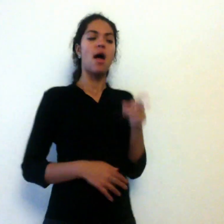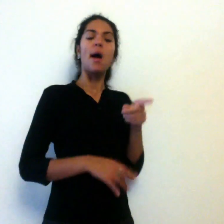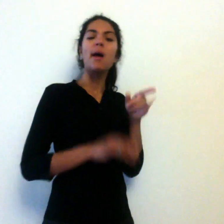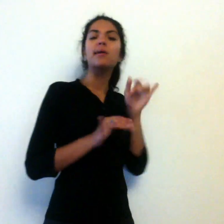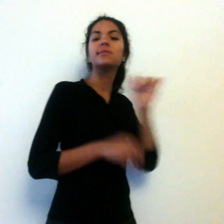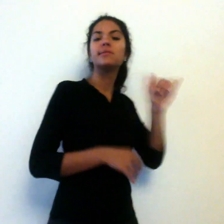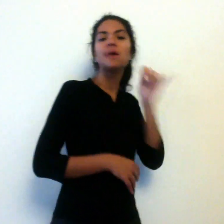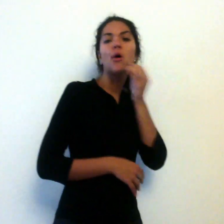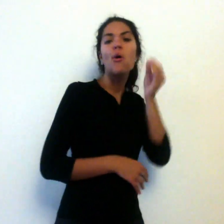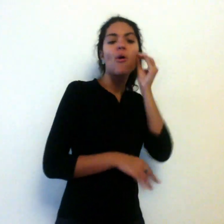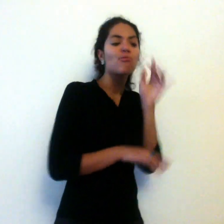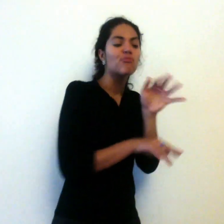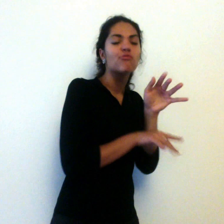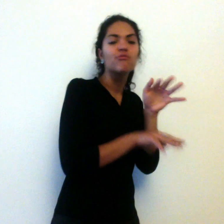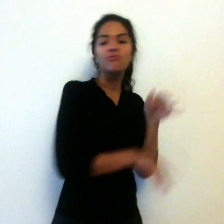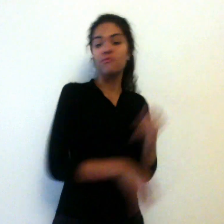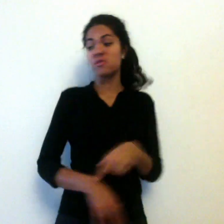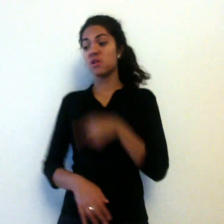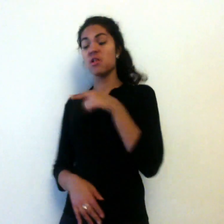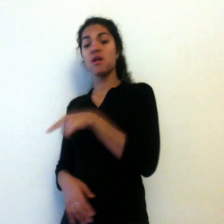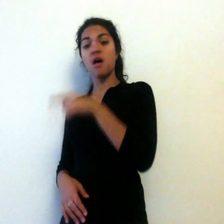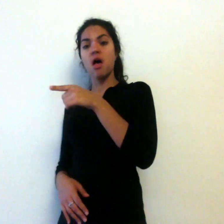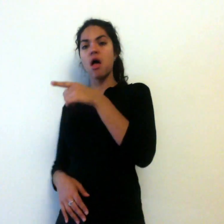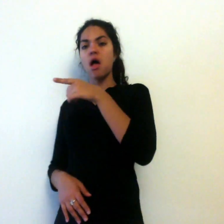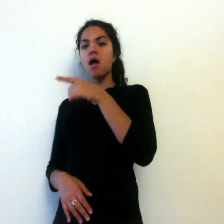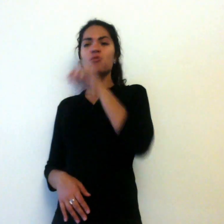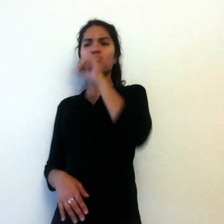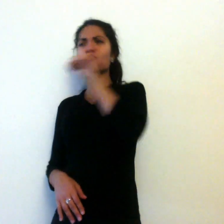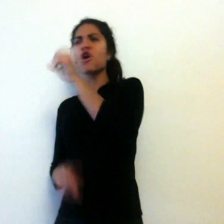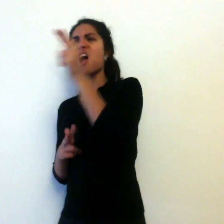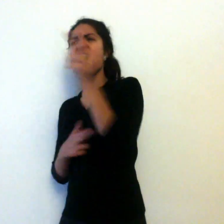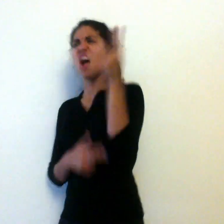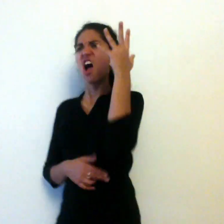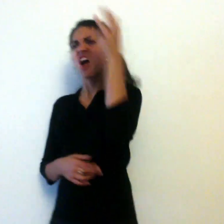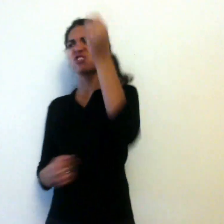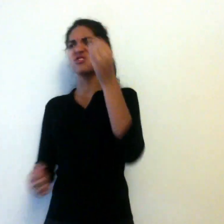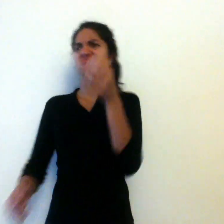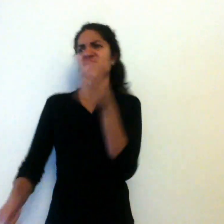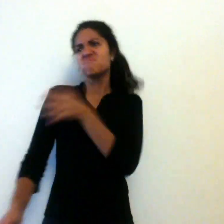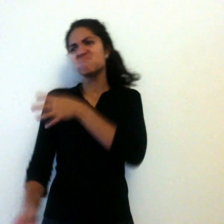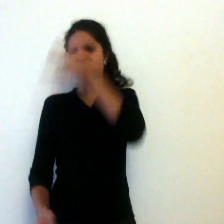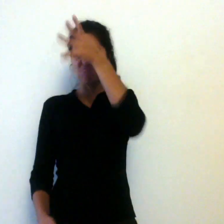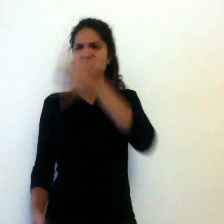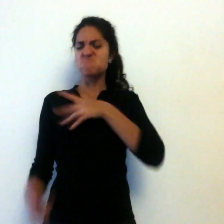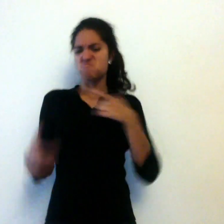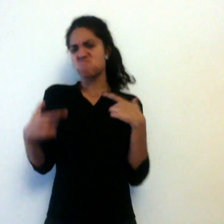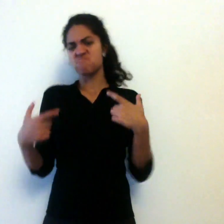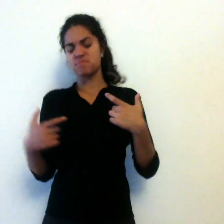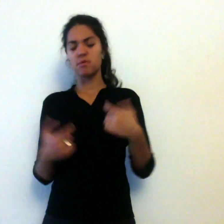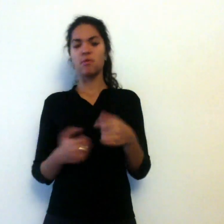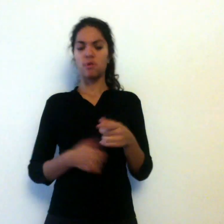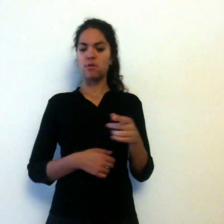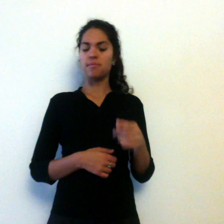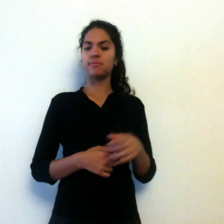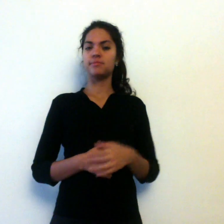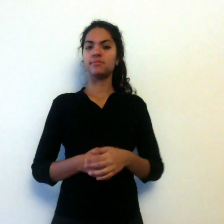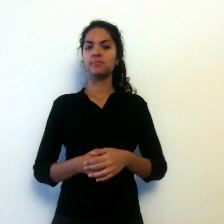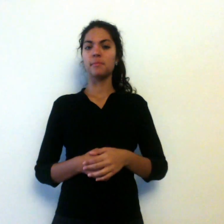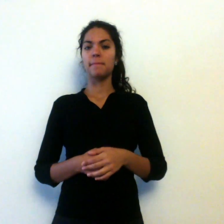highly domesticated, and the mother loved him, the father loved the hunter in Esau. They tried to do what Solomon